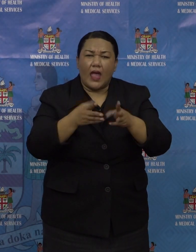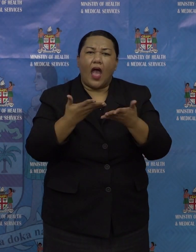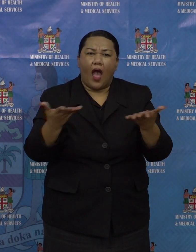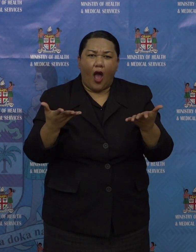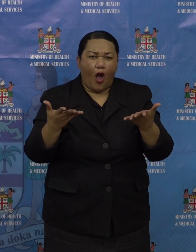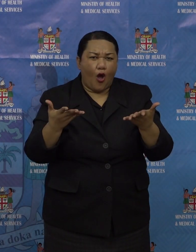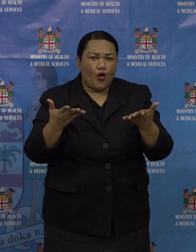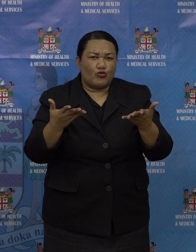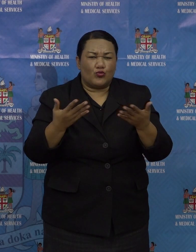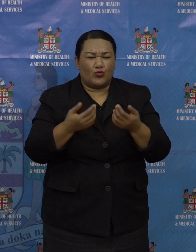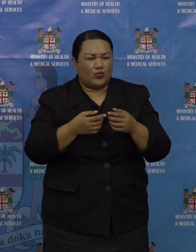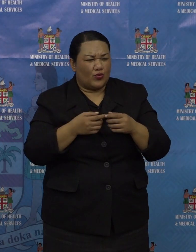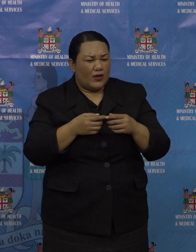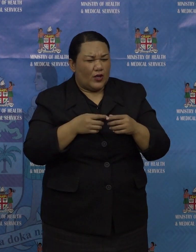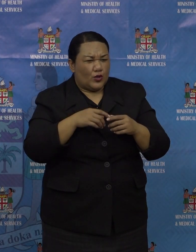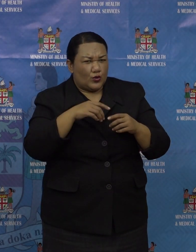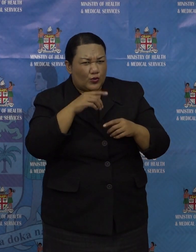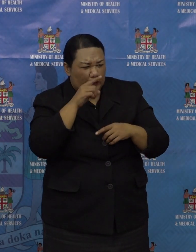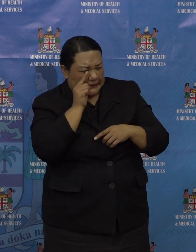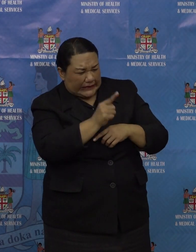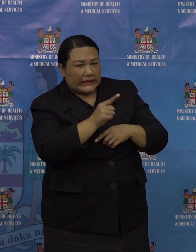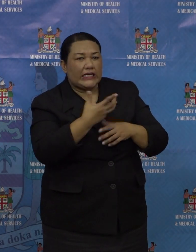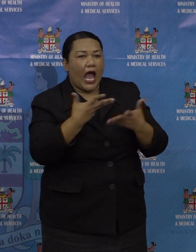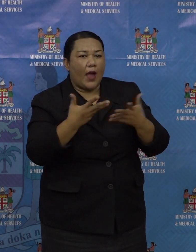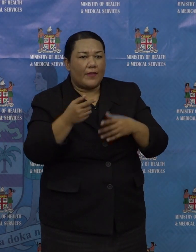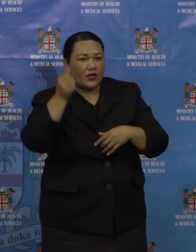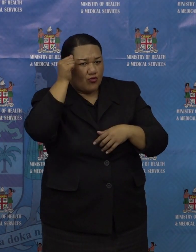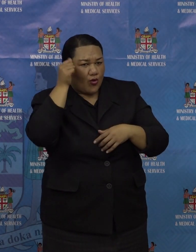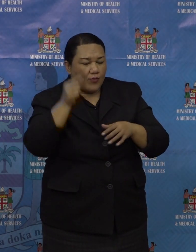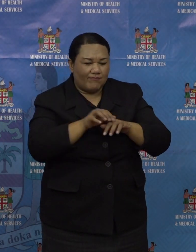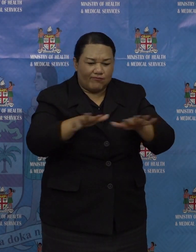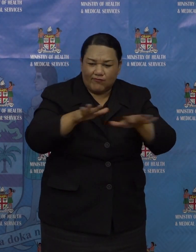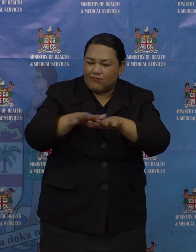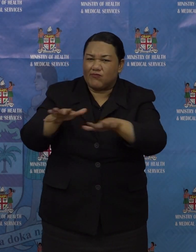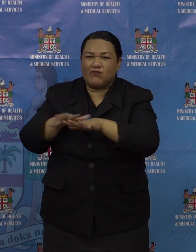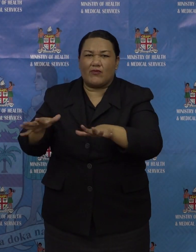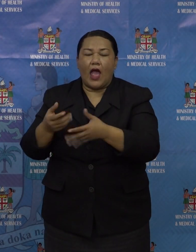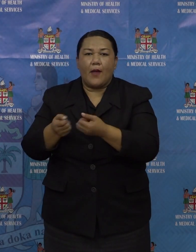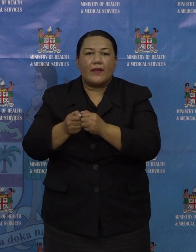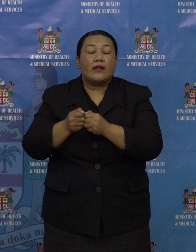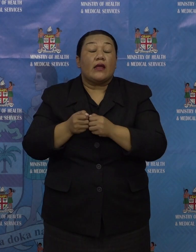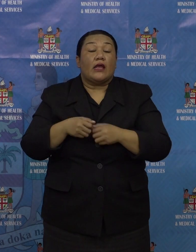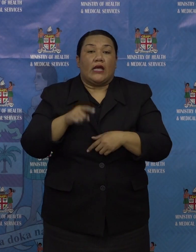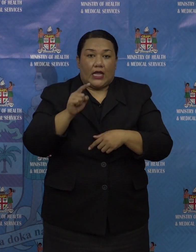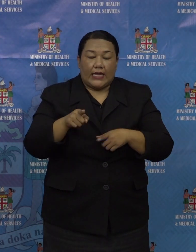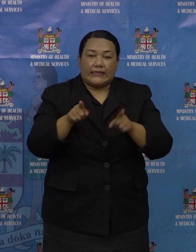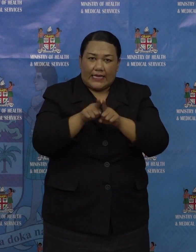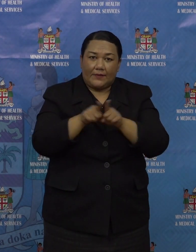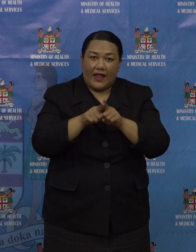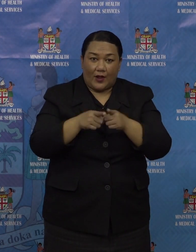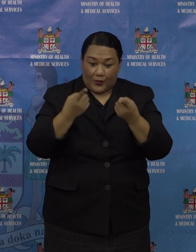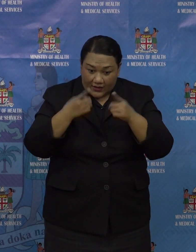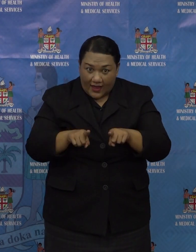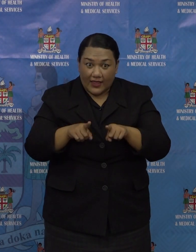the outbreak is, where the outbreak is currently. So we're using things like hospitalizations, deaths, test positivity. So